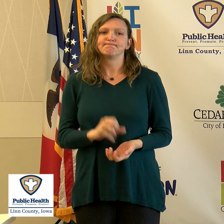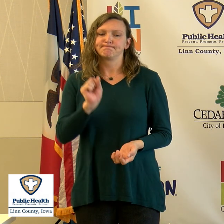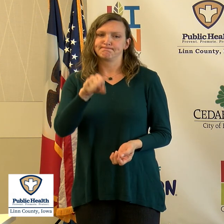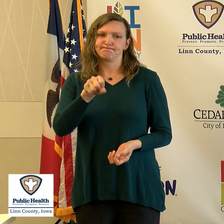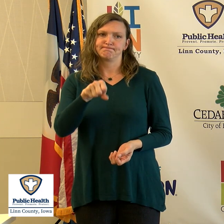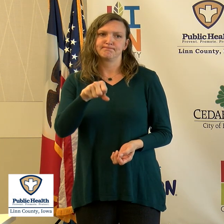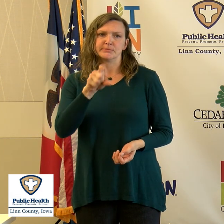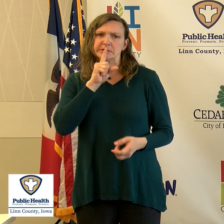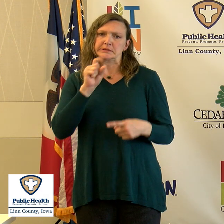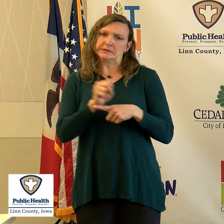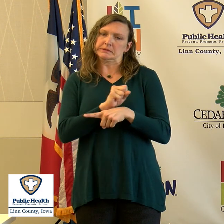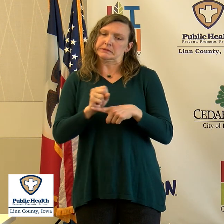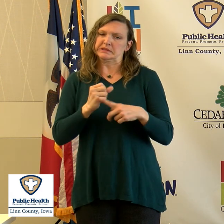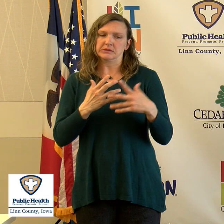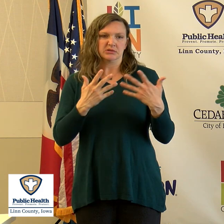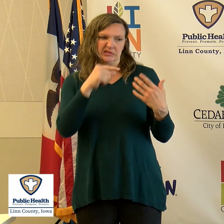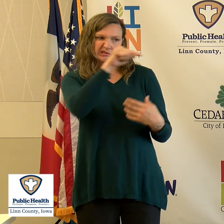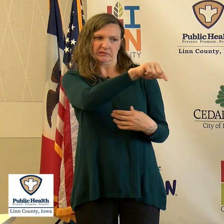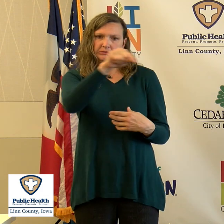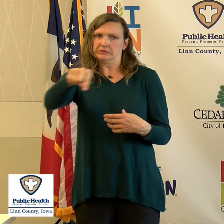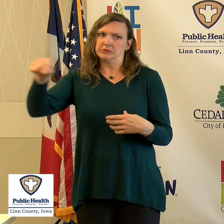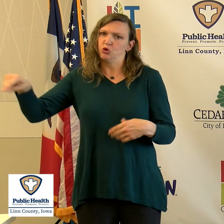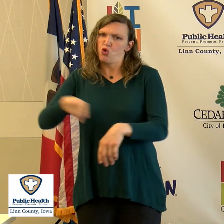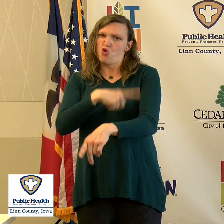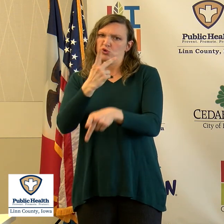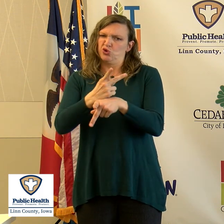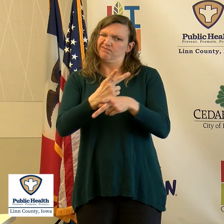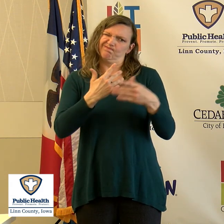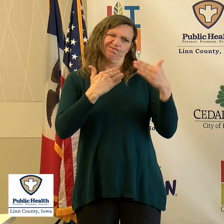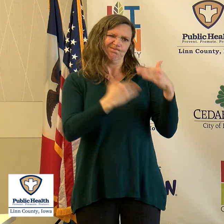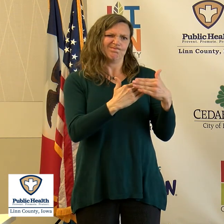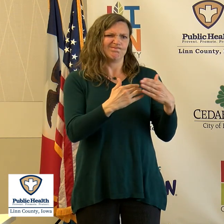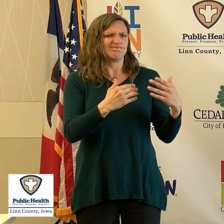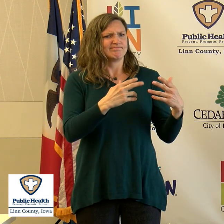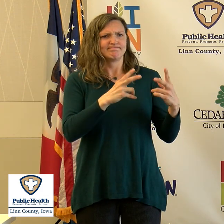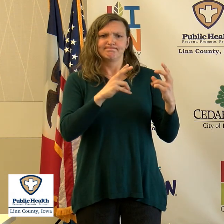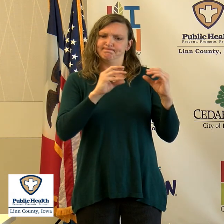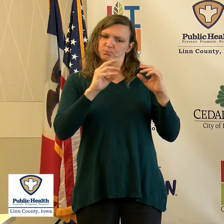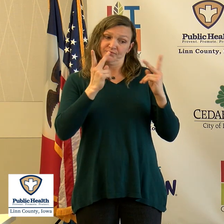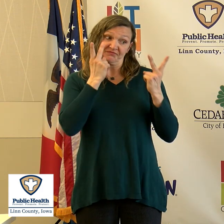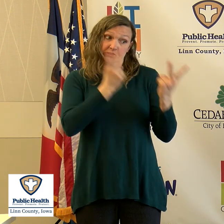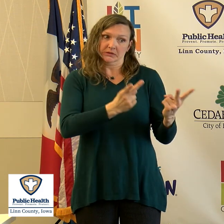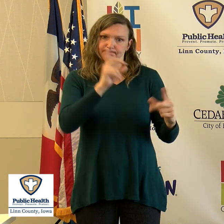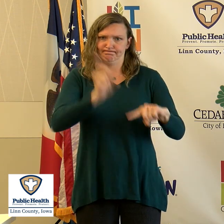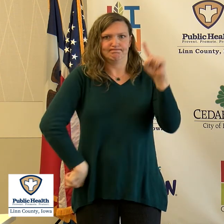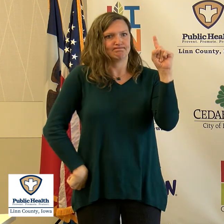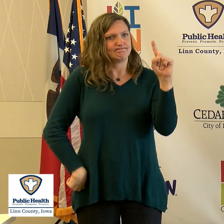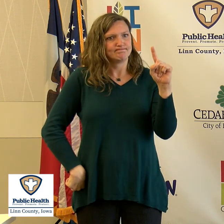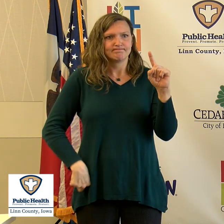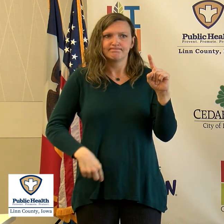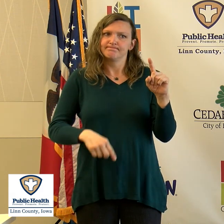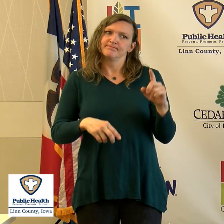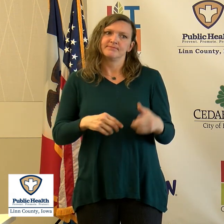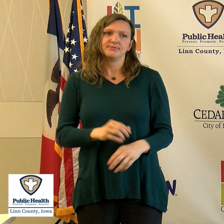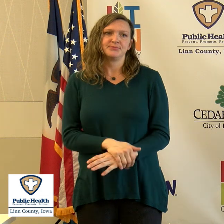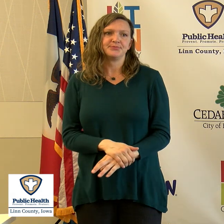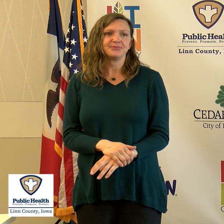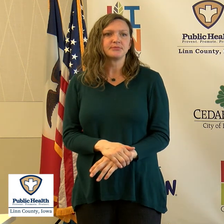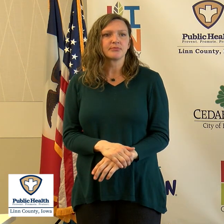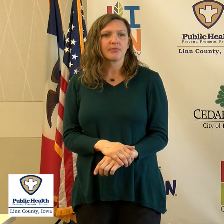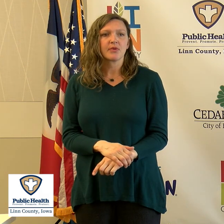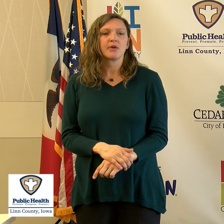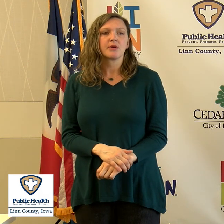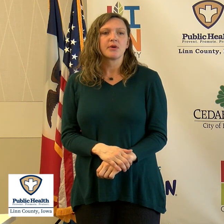any visitors whatsoever. We've also talked to our EMS professionals about even limiting the amount of time and number of people that might be going into